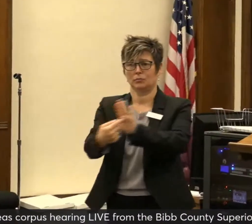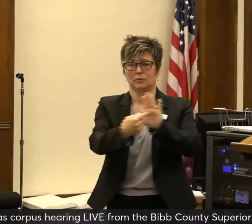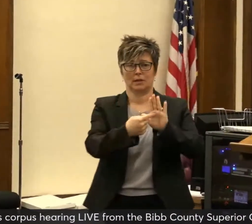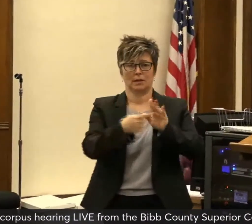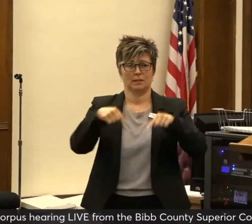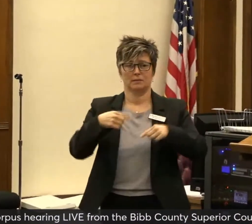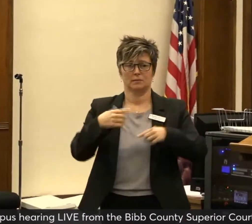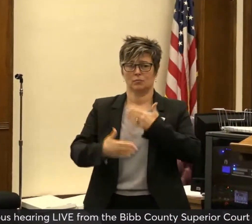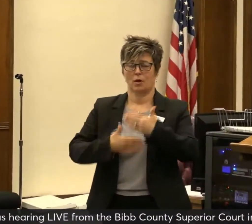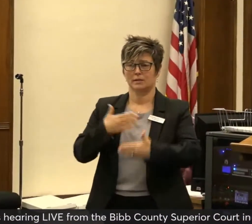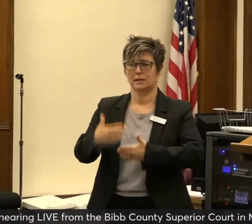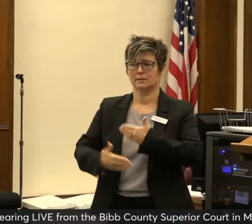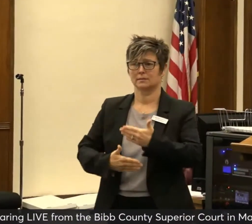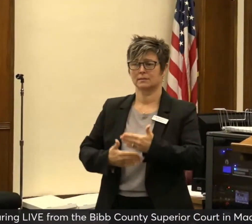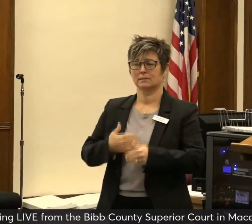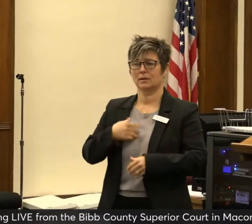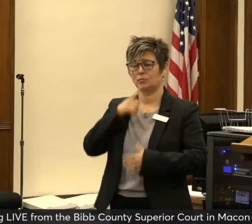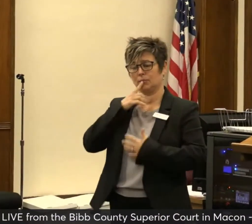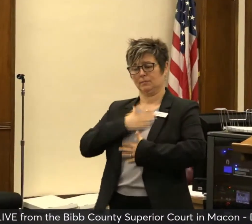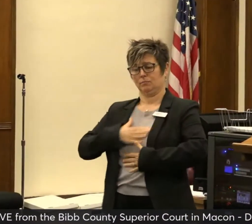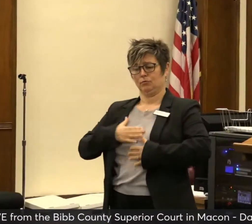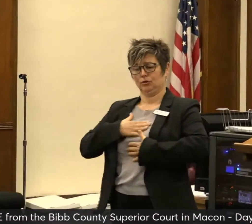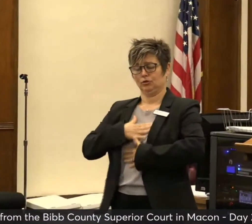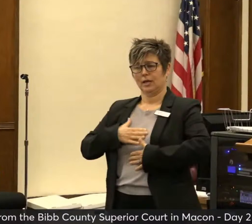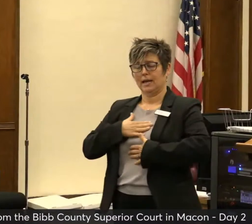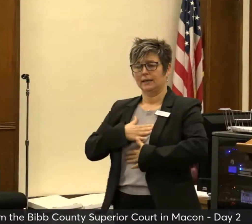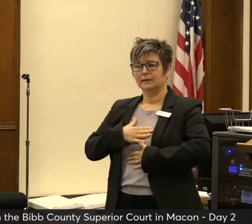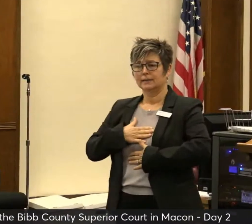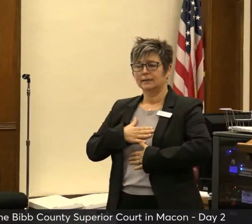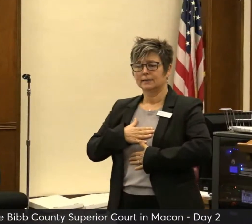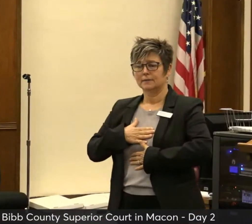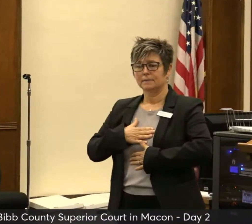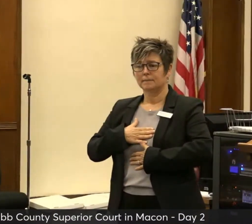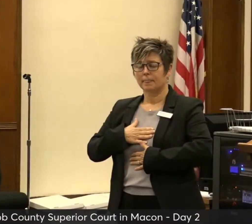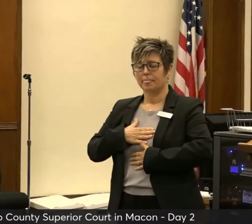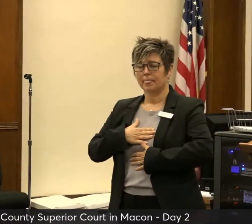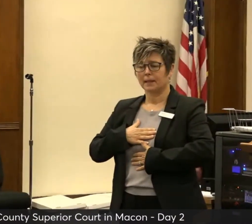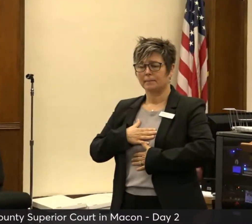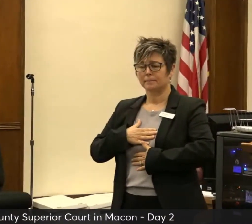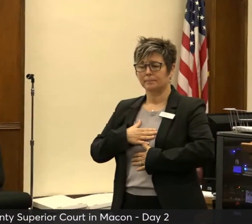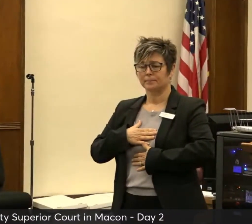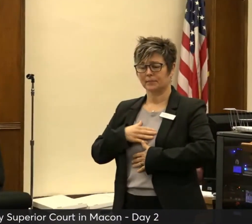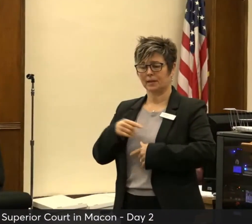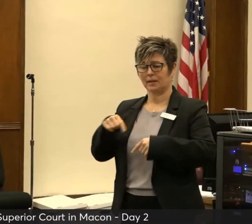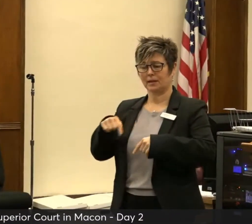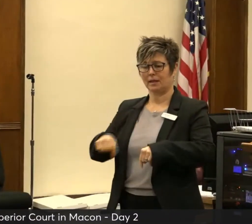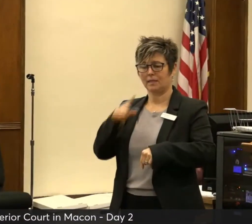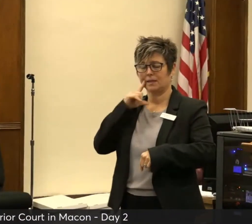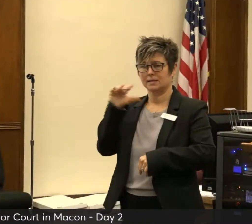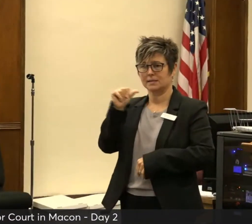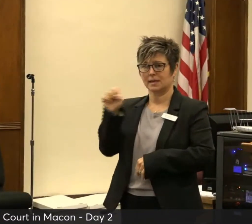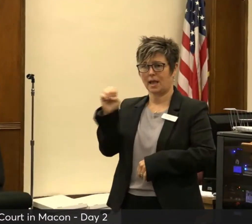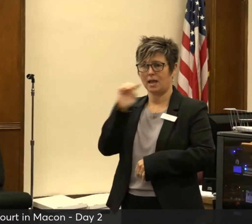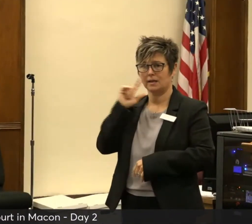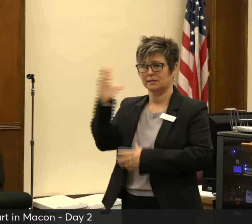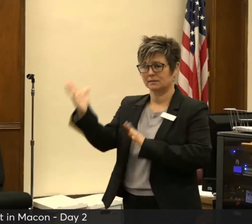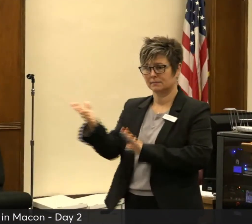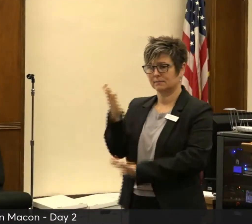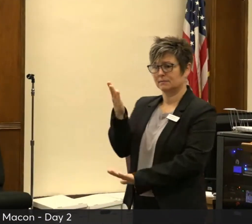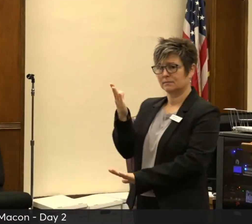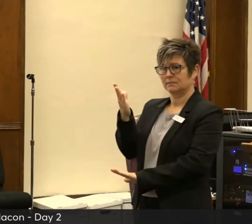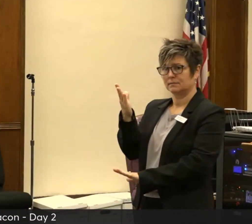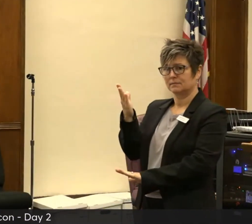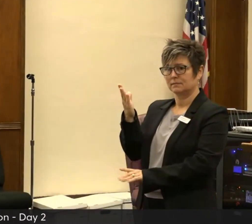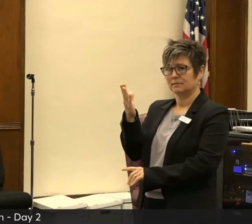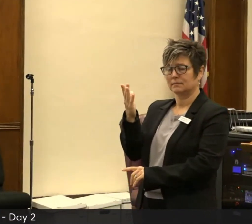interest that not only that this matter is brought to the I would